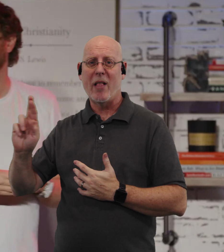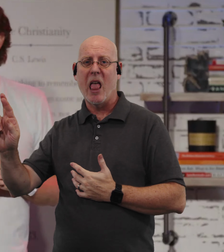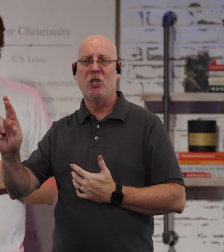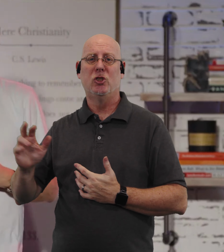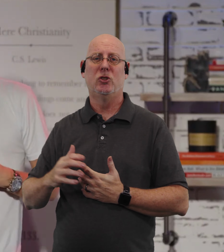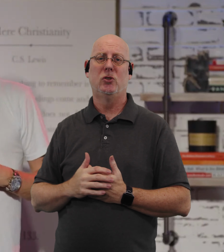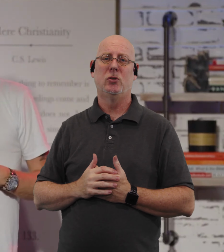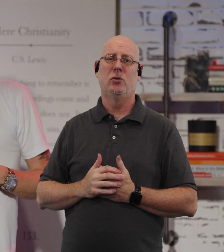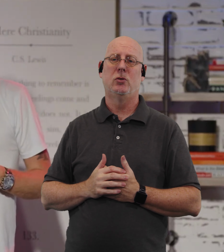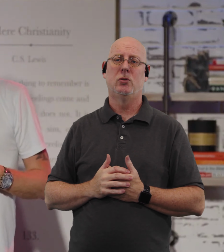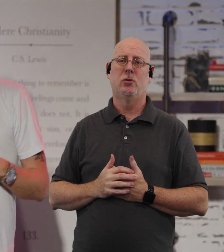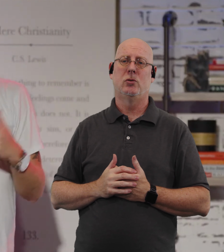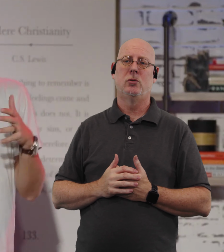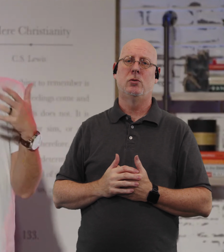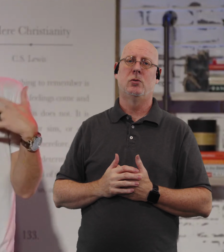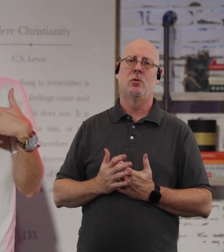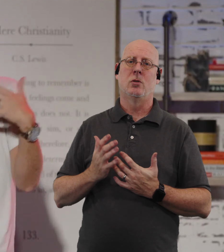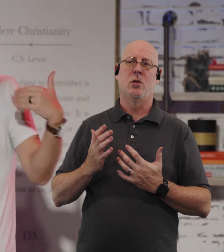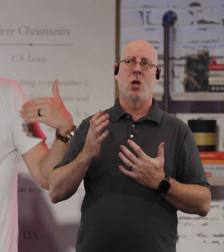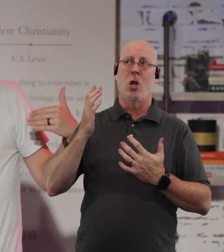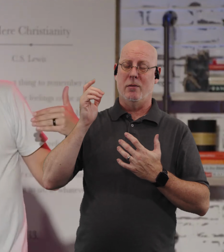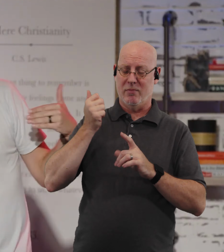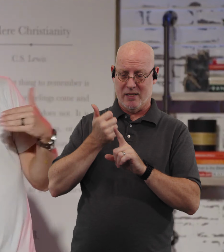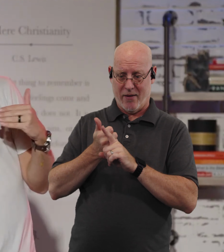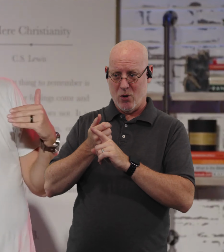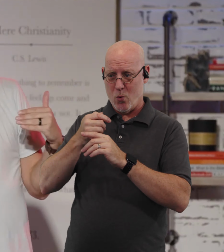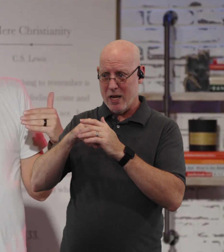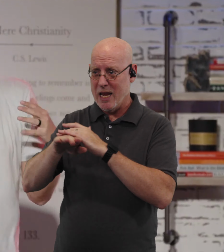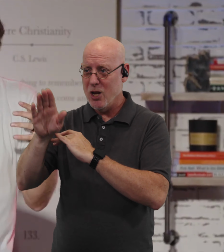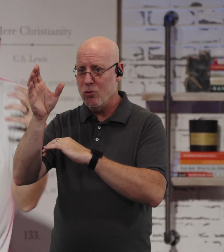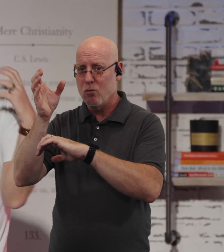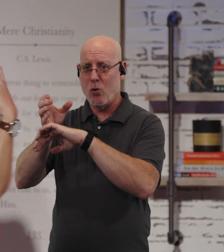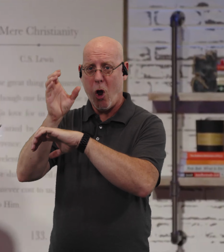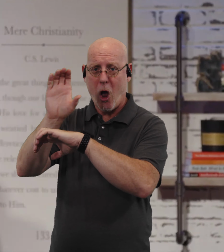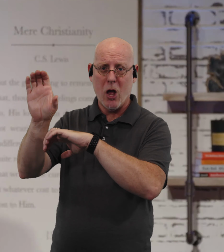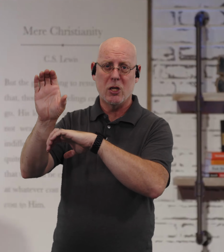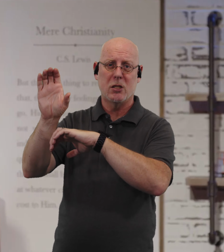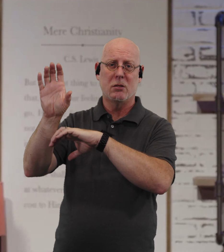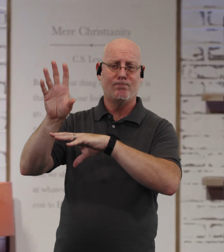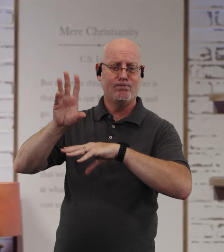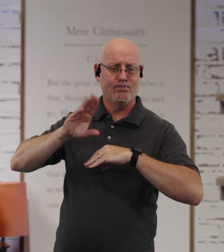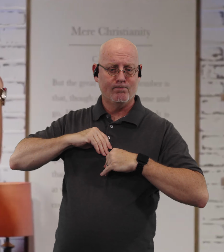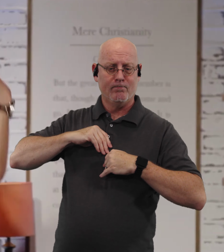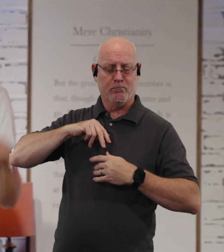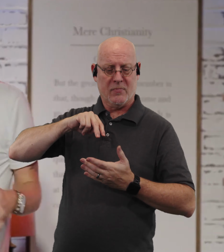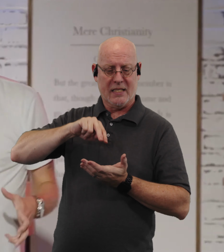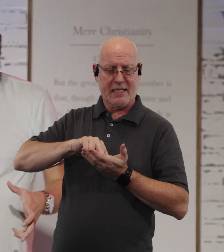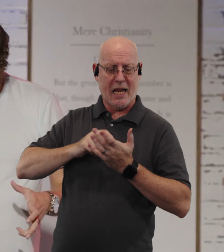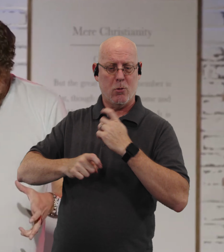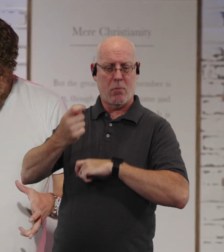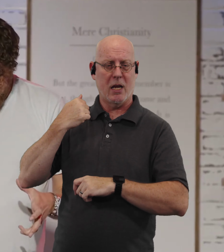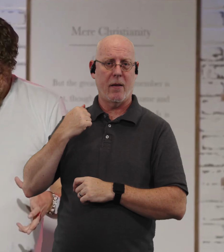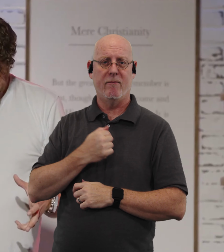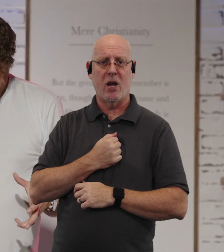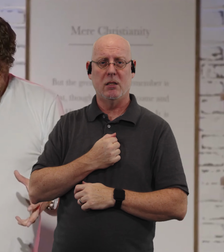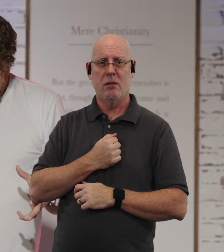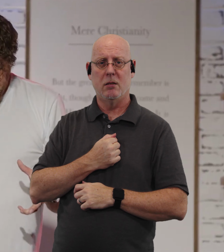Revelation. And went to the cross, as we explored last week in the gospel, went to the cross and stood in our place,